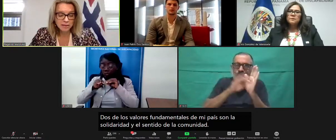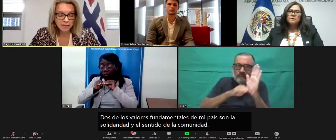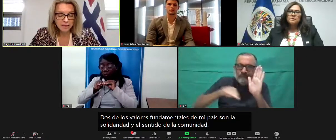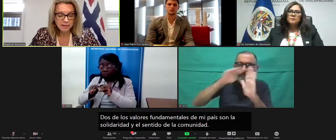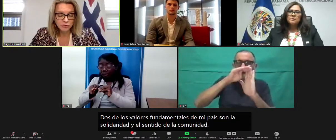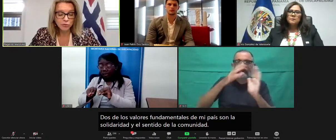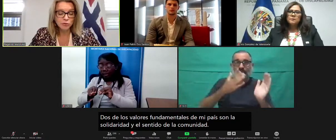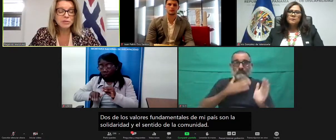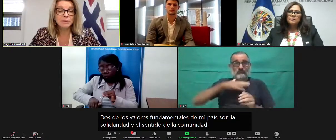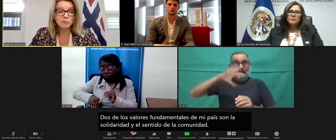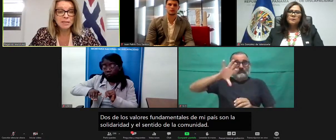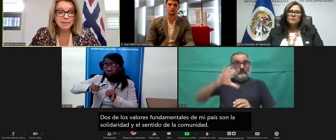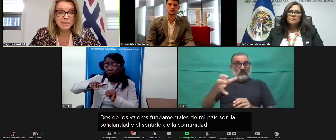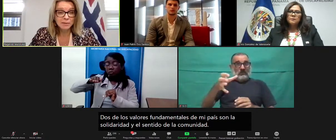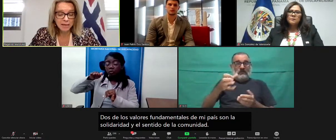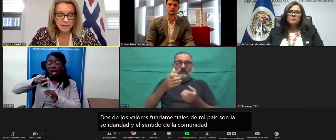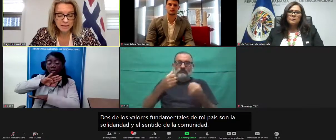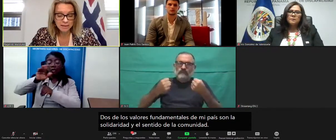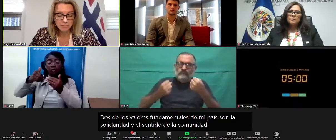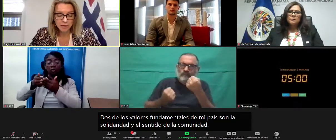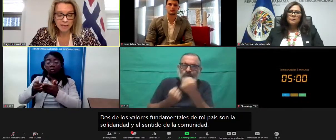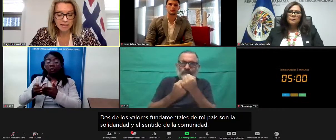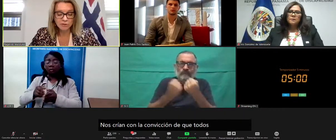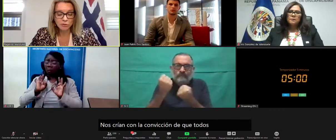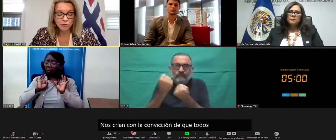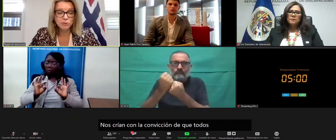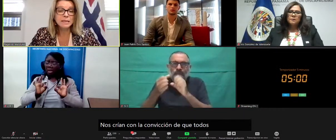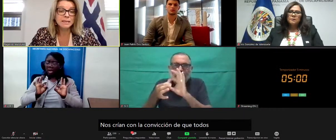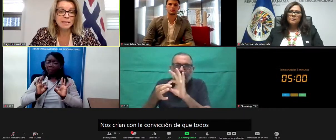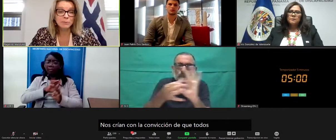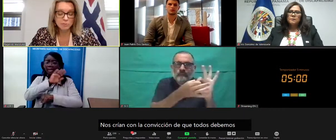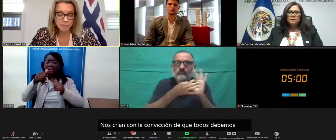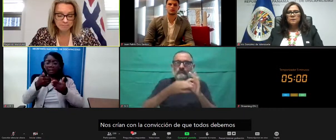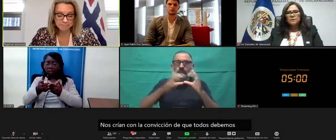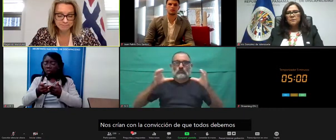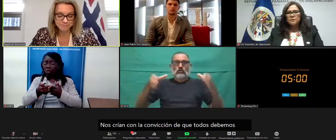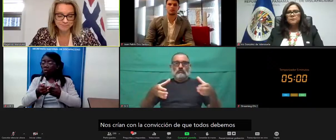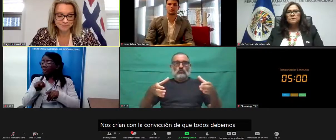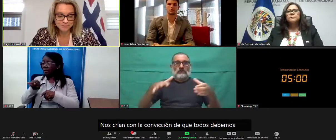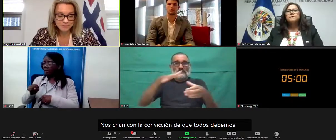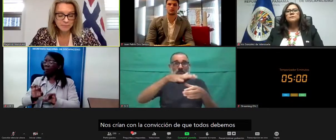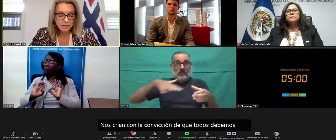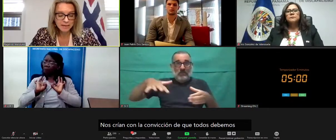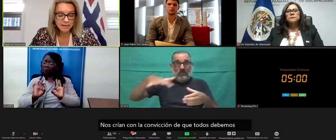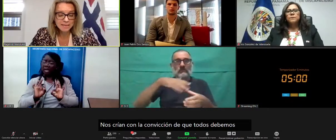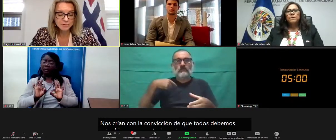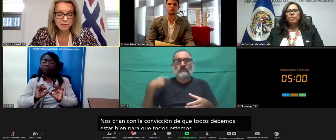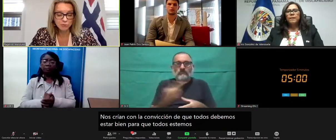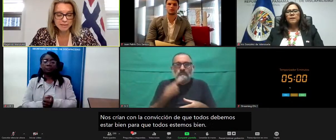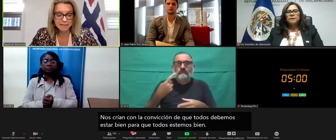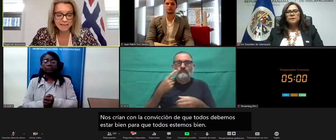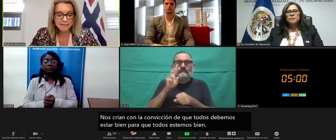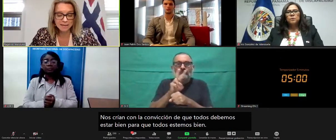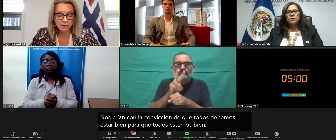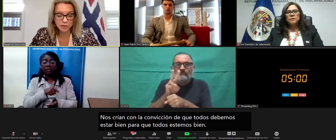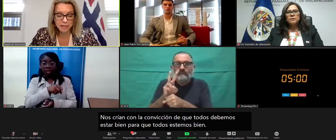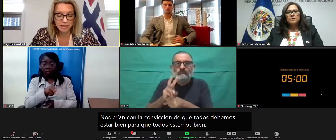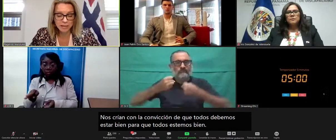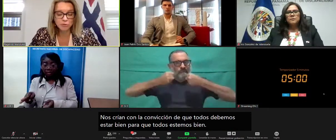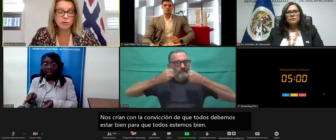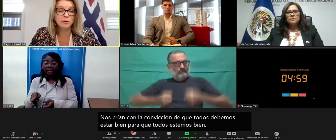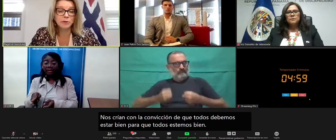we are raised with the conviction that we all need to be well so that we can all do well